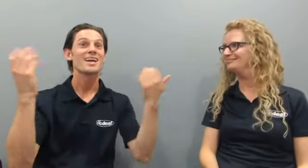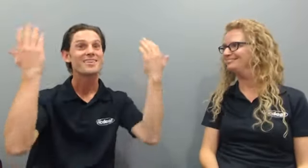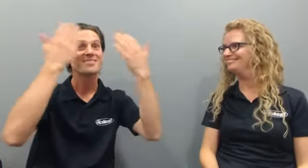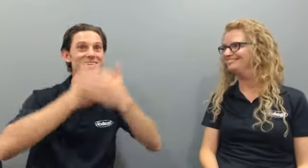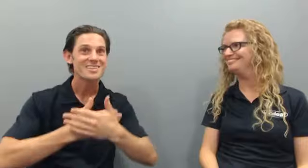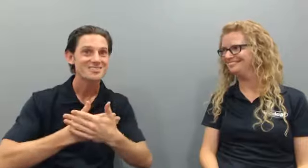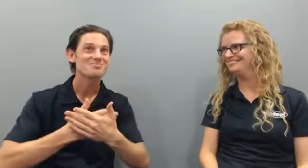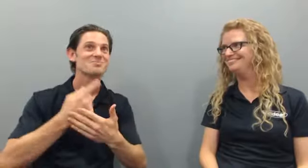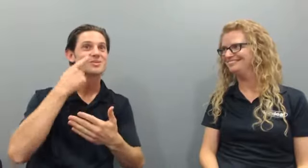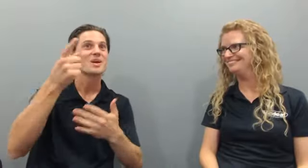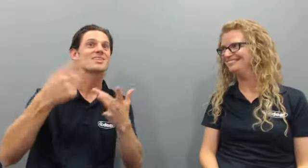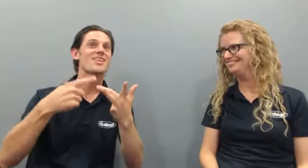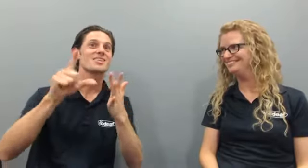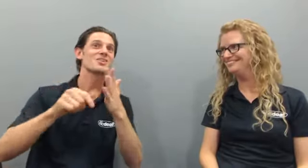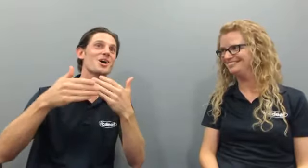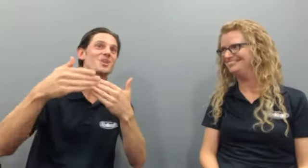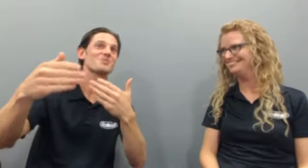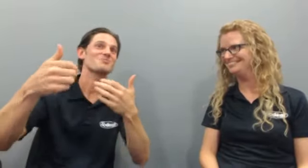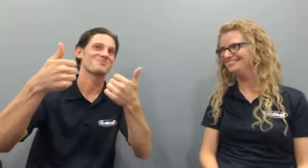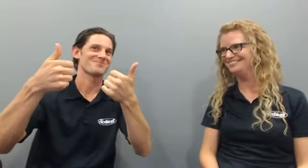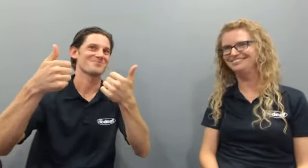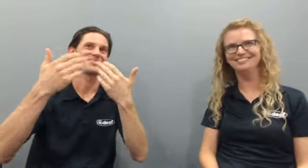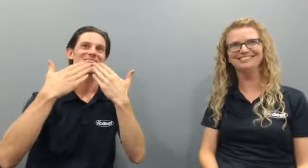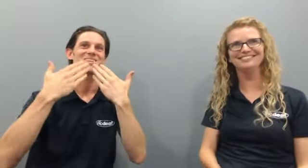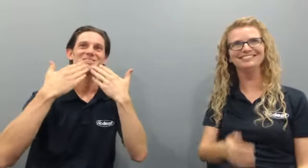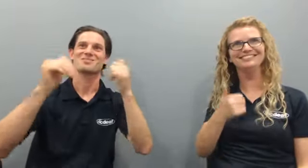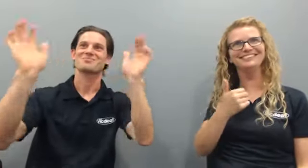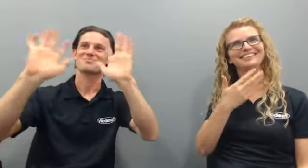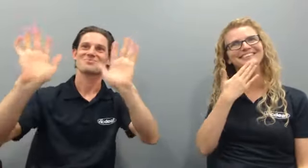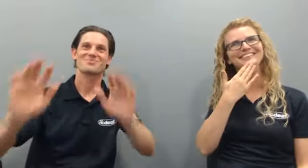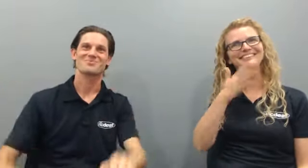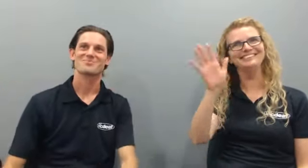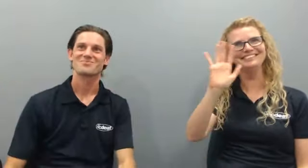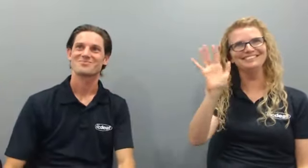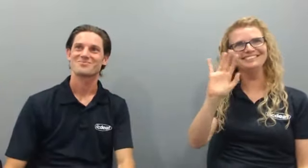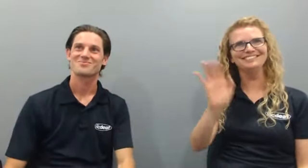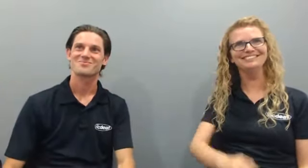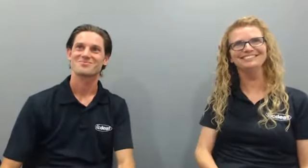So please enjoy your evening, and we'll see you another time. Thank you all so much. Good night.